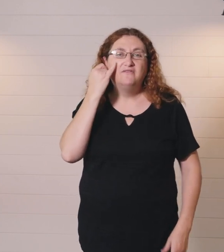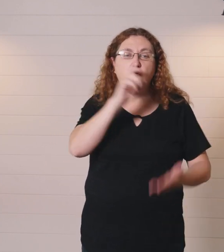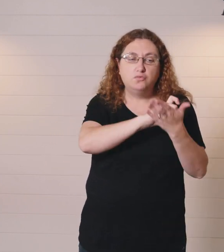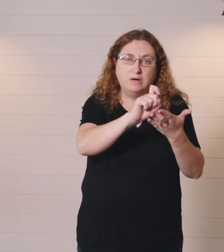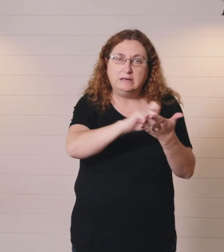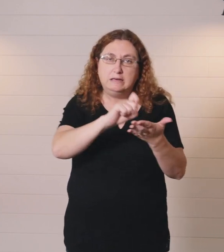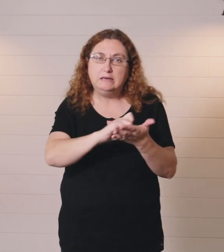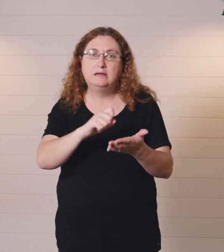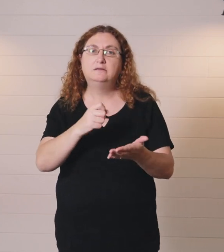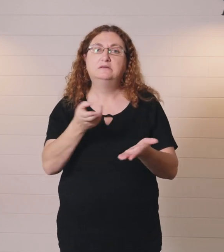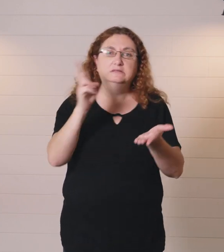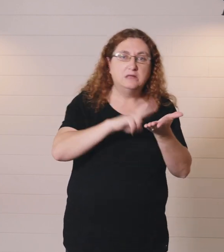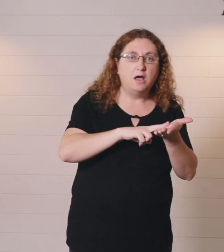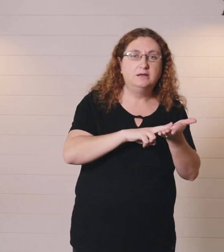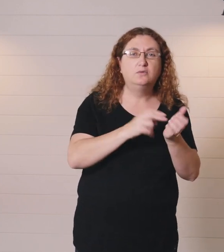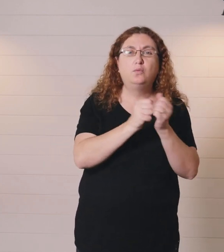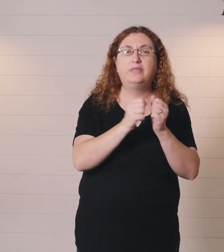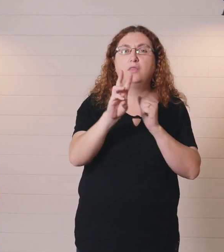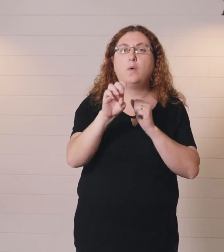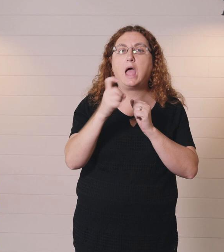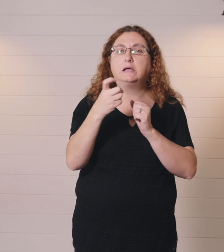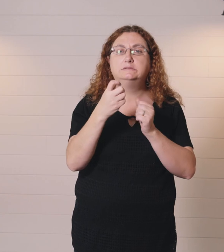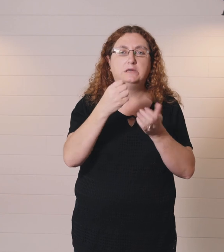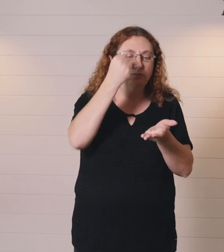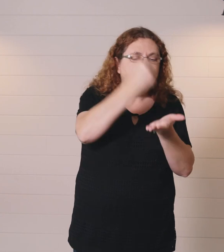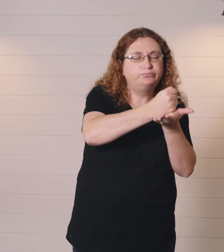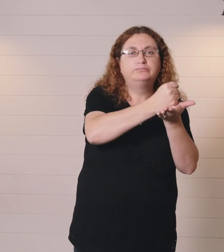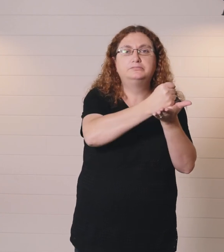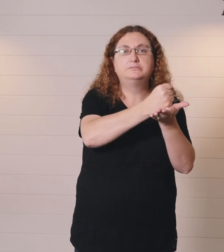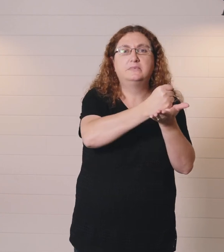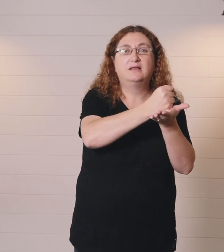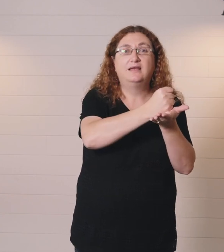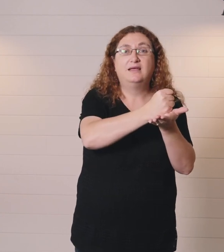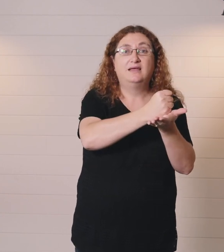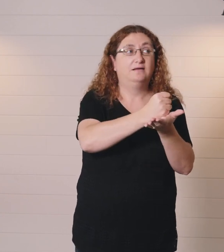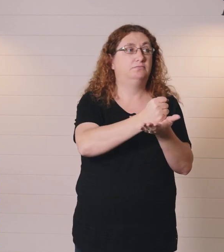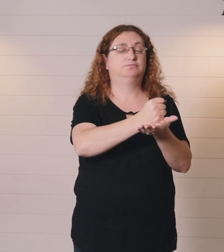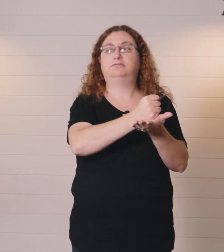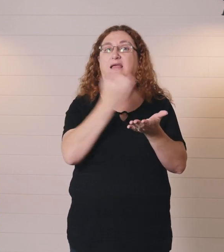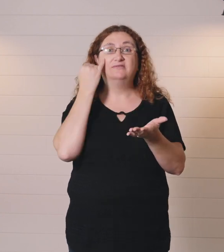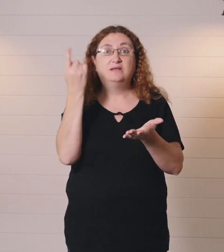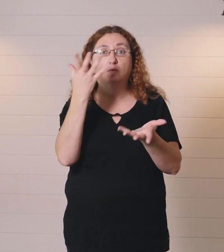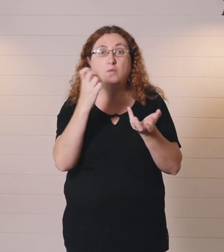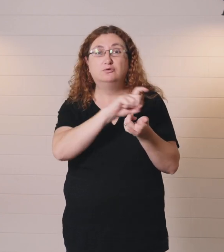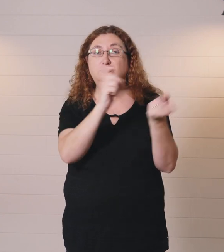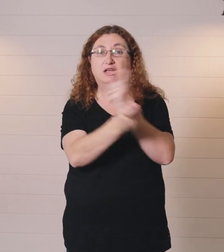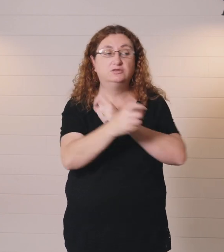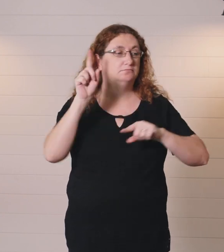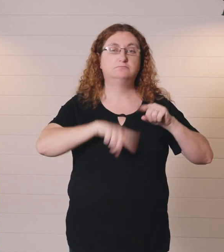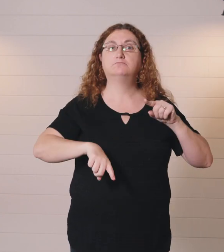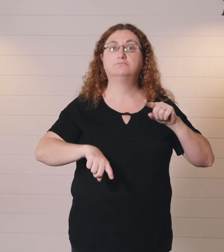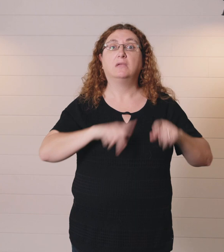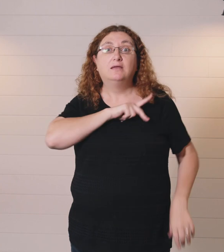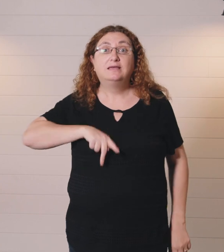the seal, signet, ring of the king, even the king himself could not undo what had been written. You see,